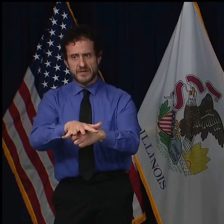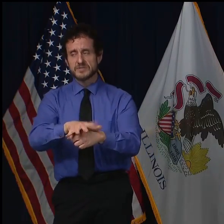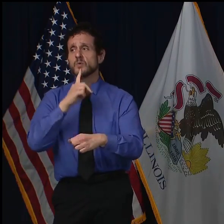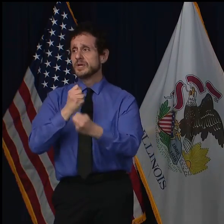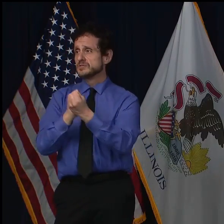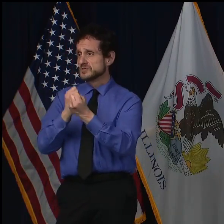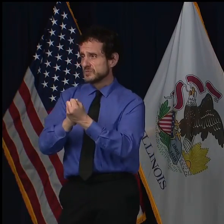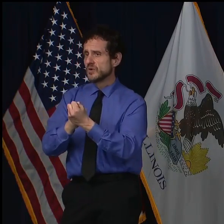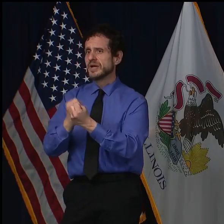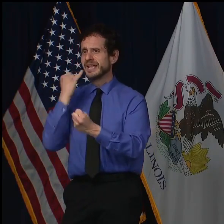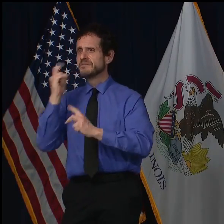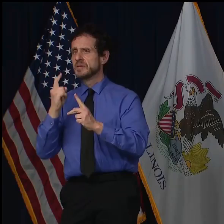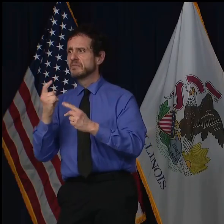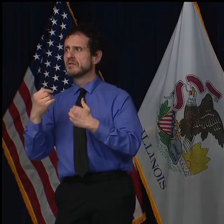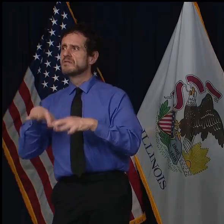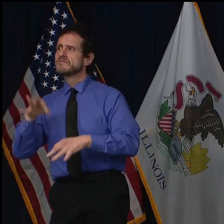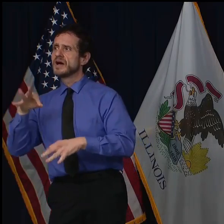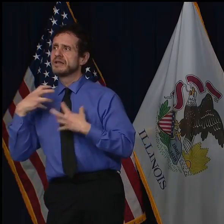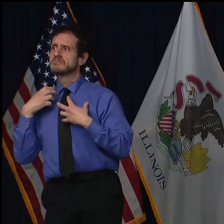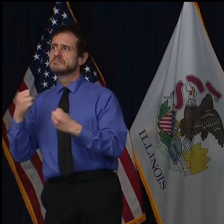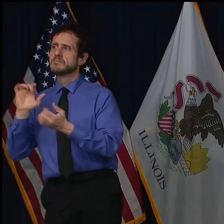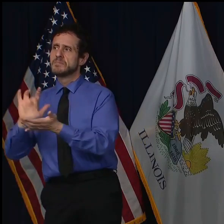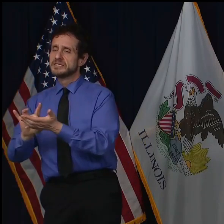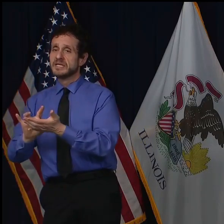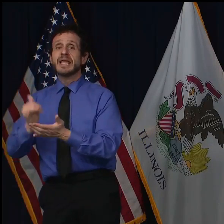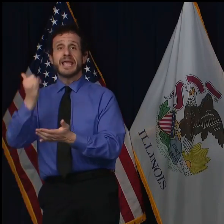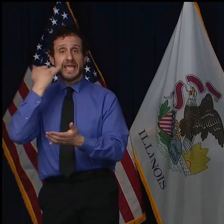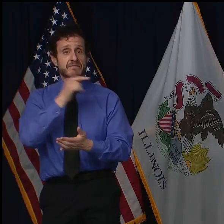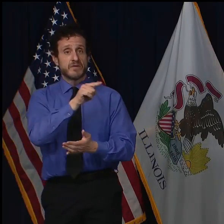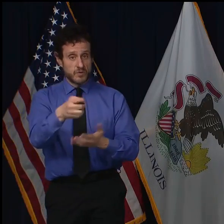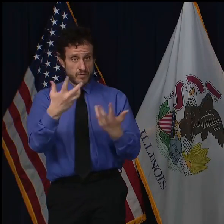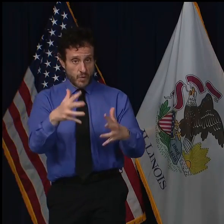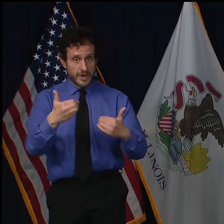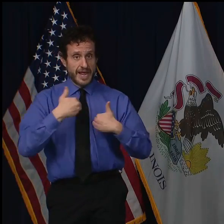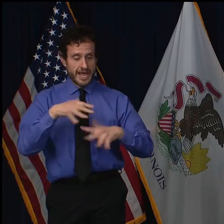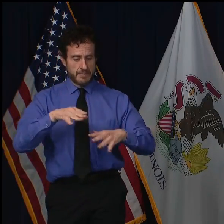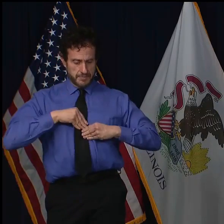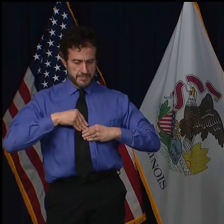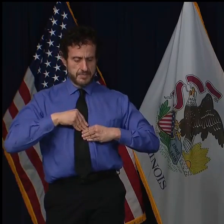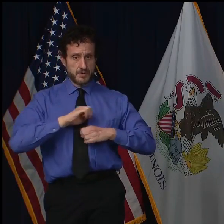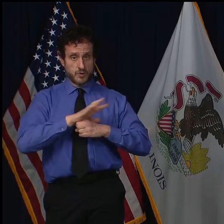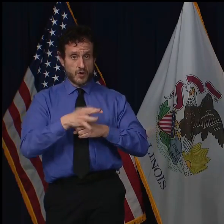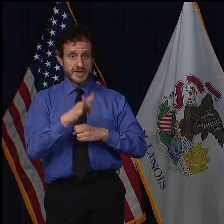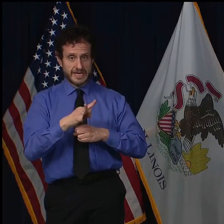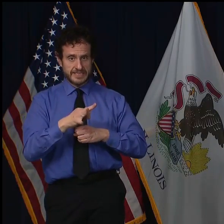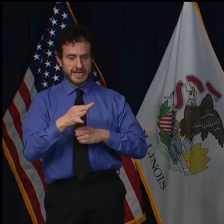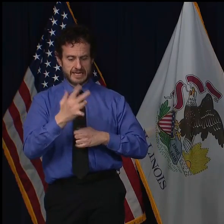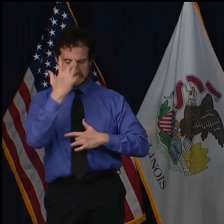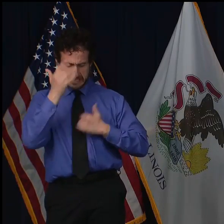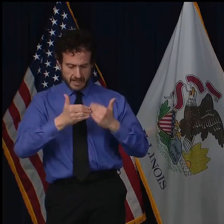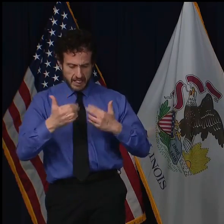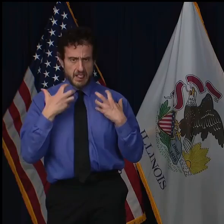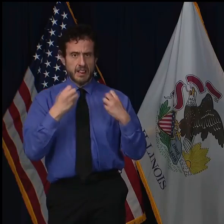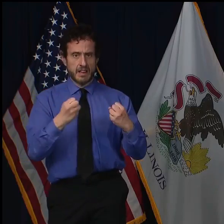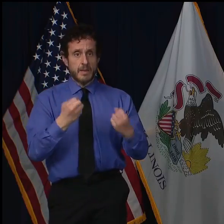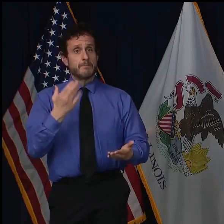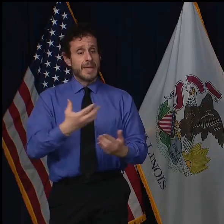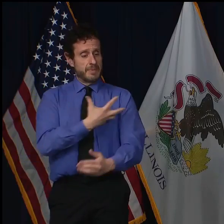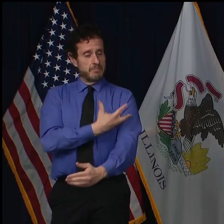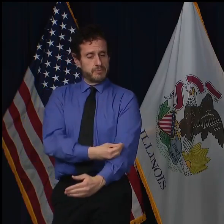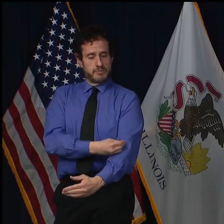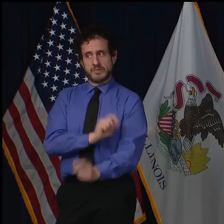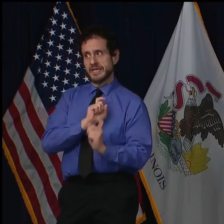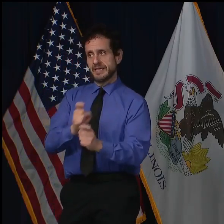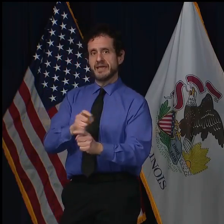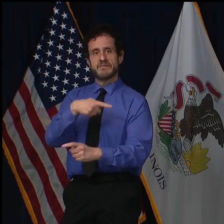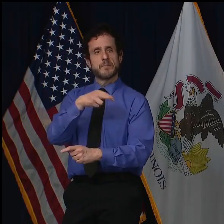cures. If people have had the virus and want to try to donate antibodies, try to donate their plasma, we can see if there's a potential